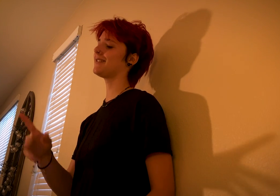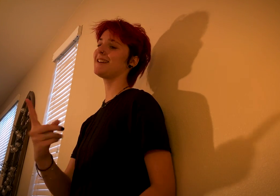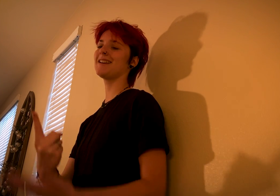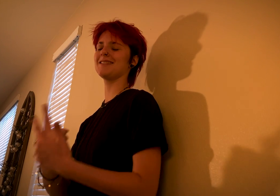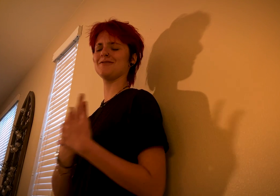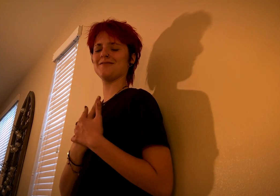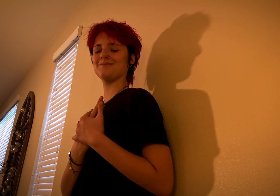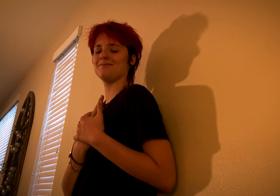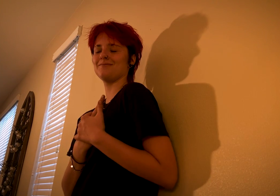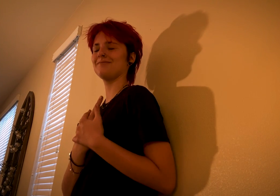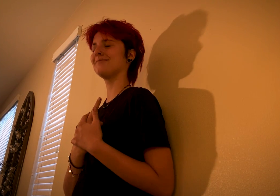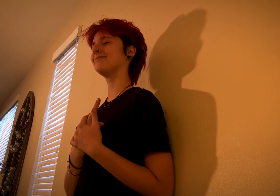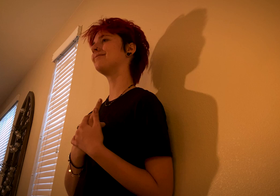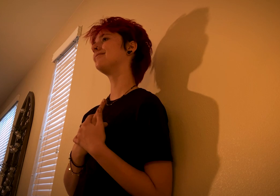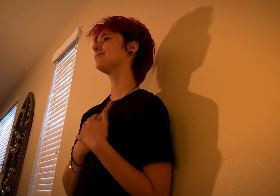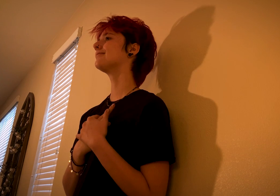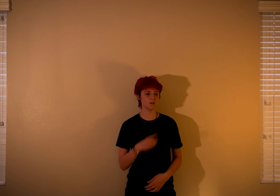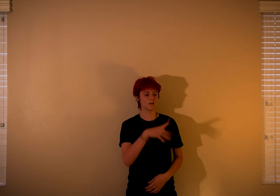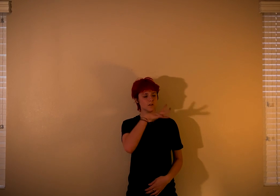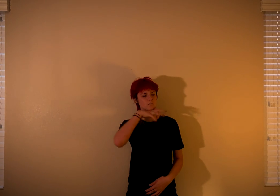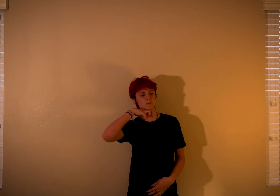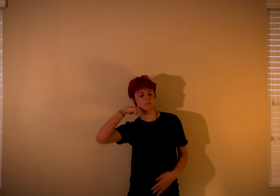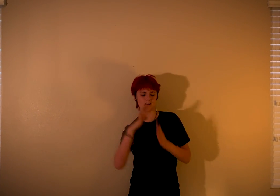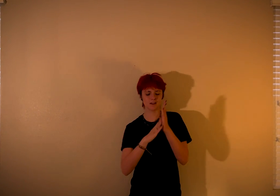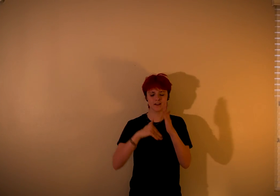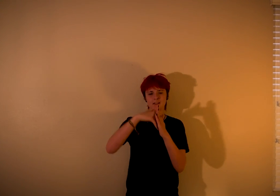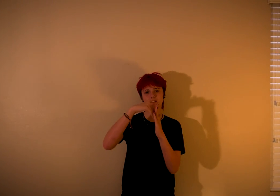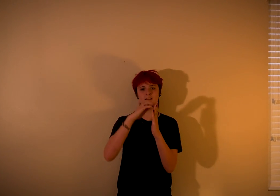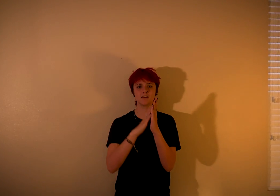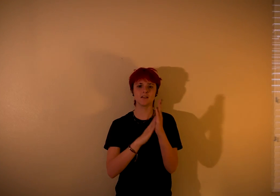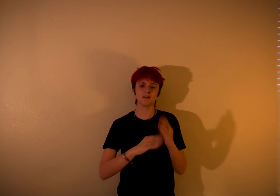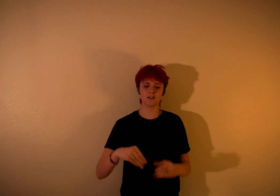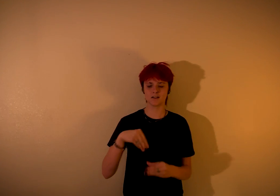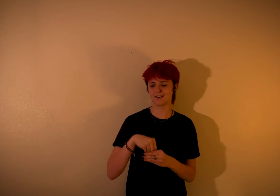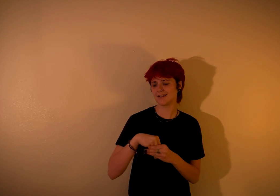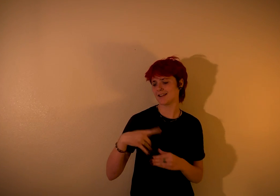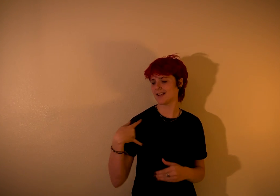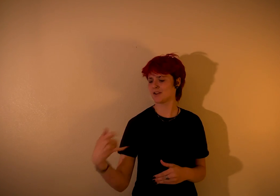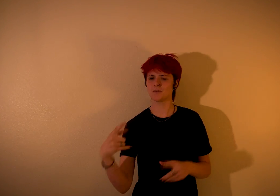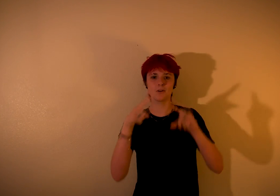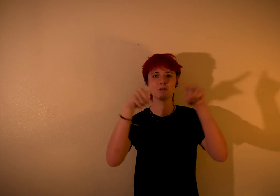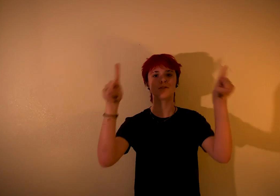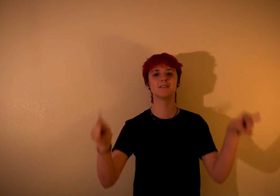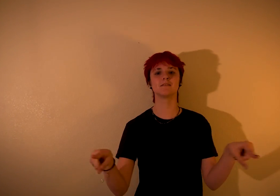headed to myself. A bleak painting in a